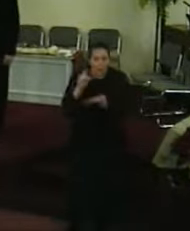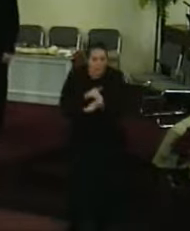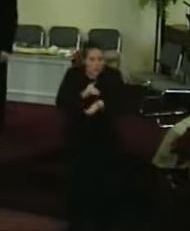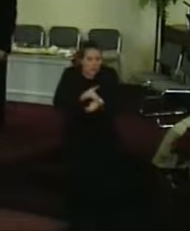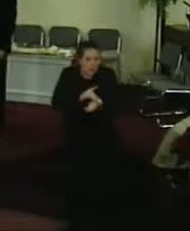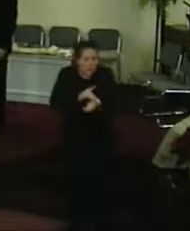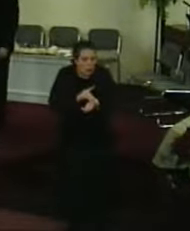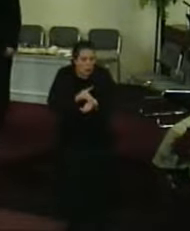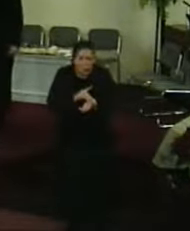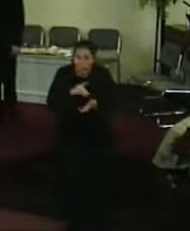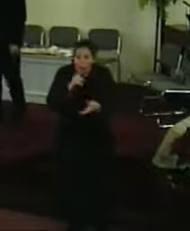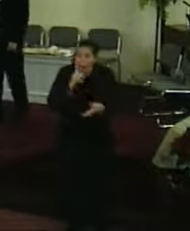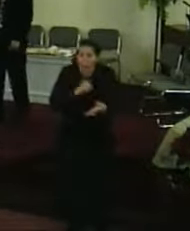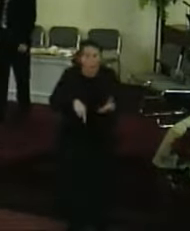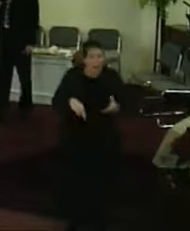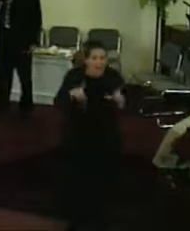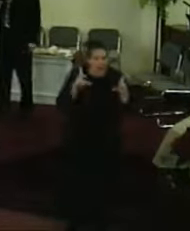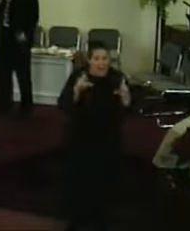of things on my eyebrow?